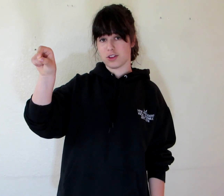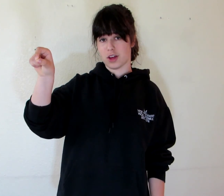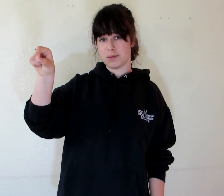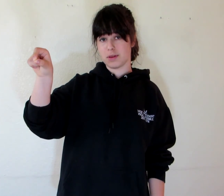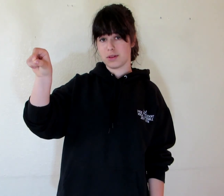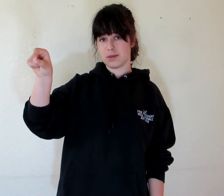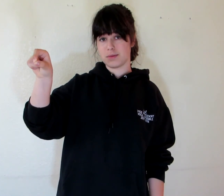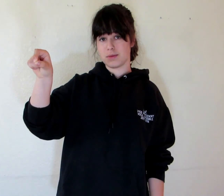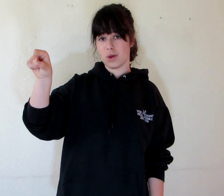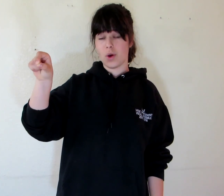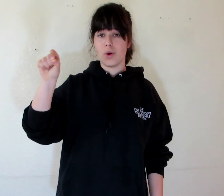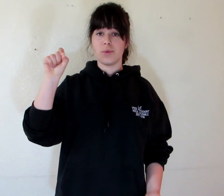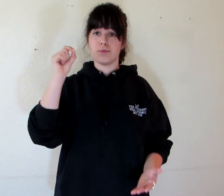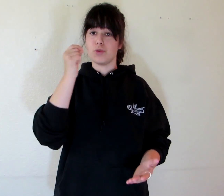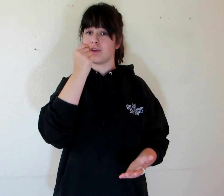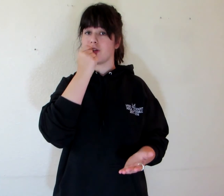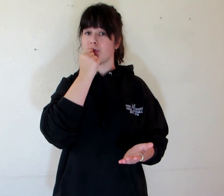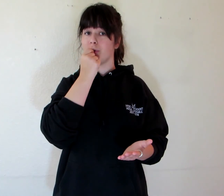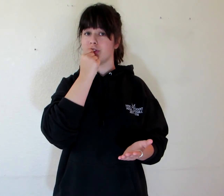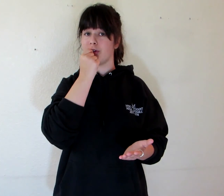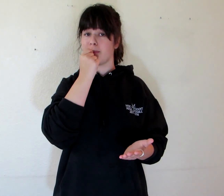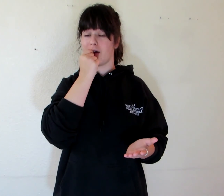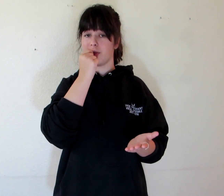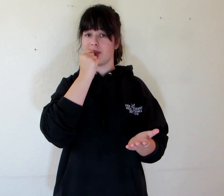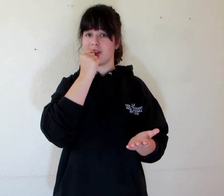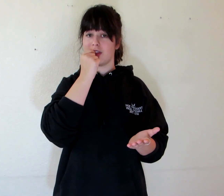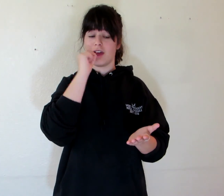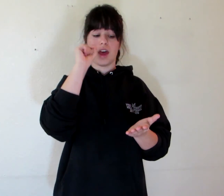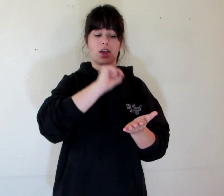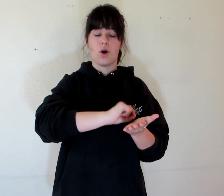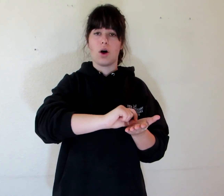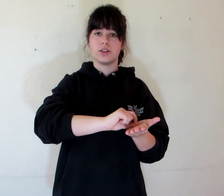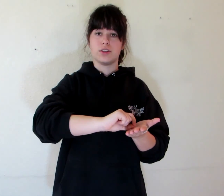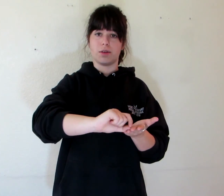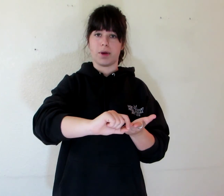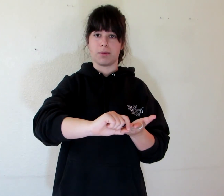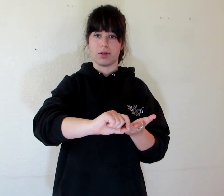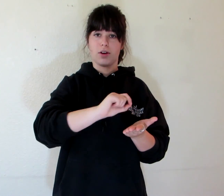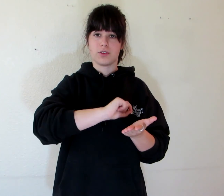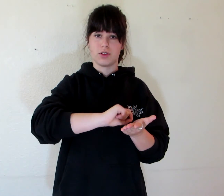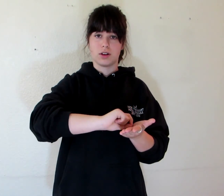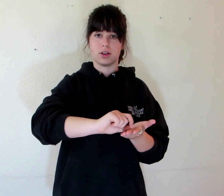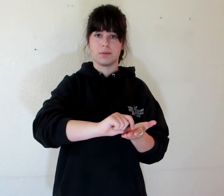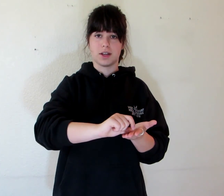shape, moving it towards your mouth and onto the paper of your non-dominant